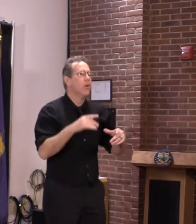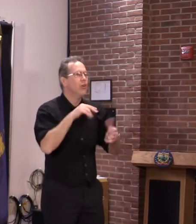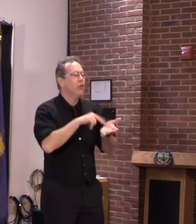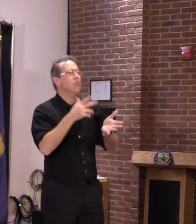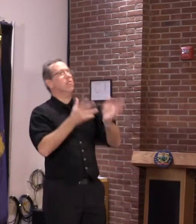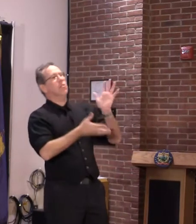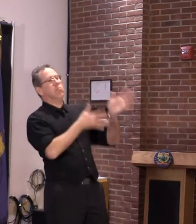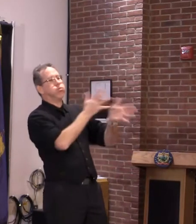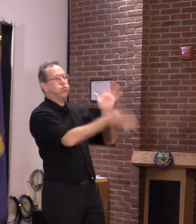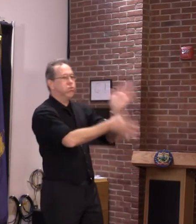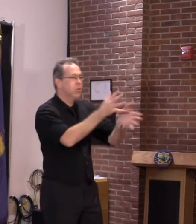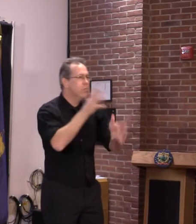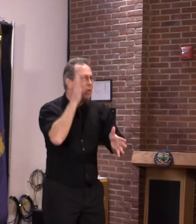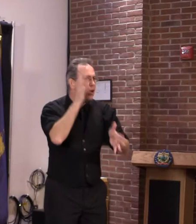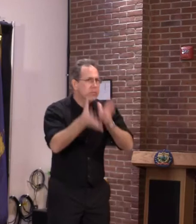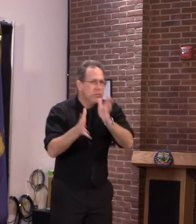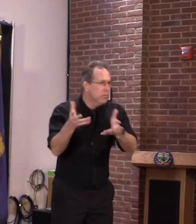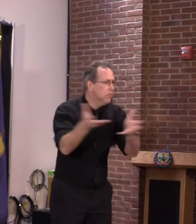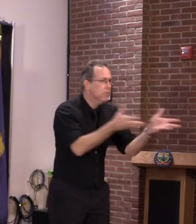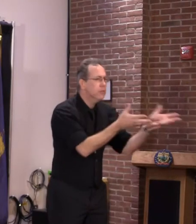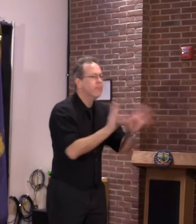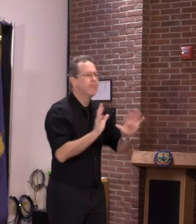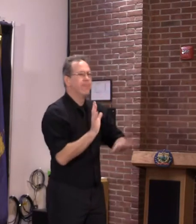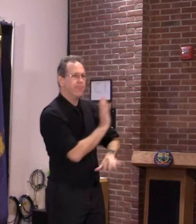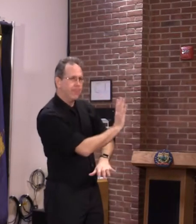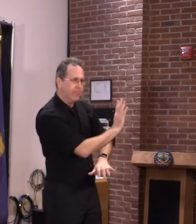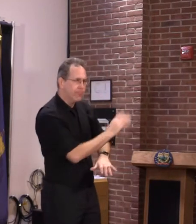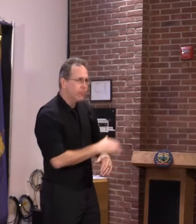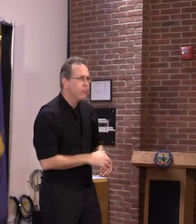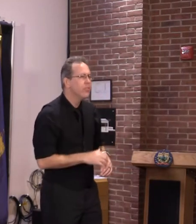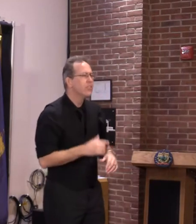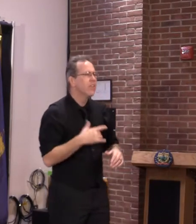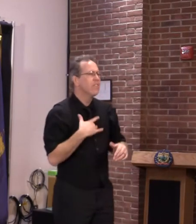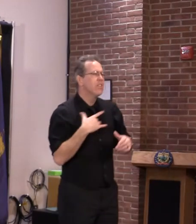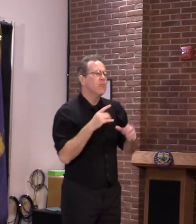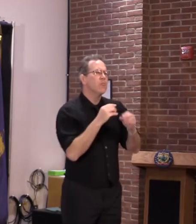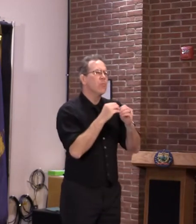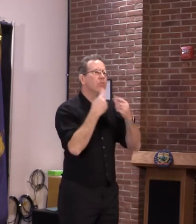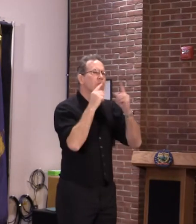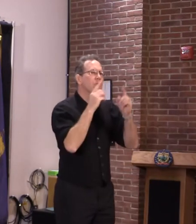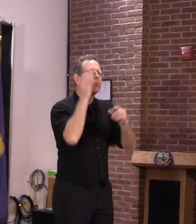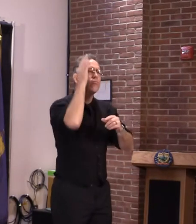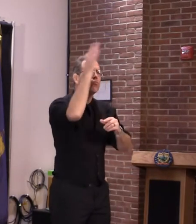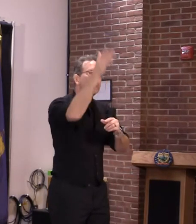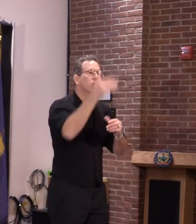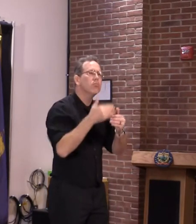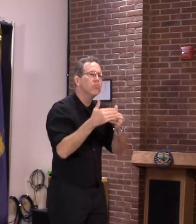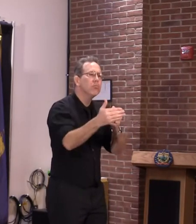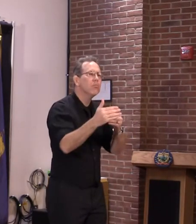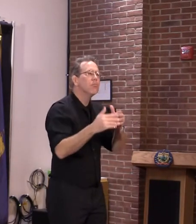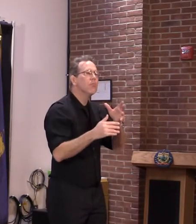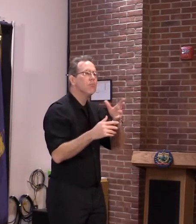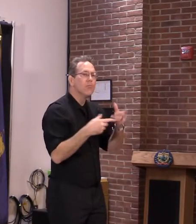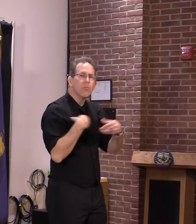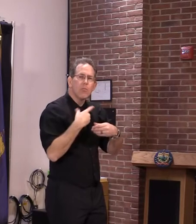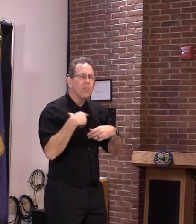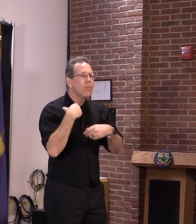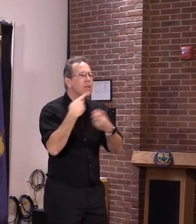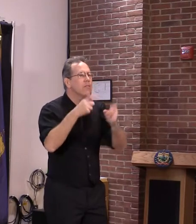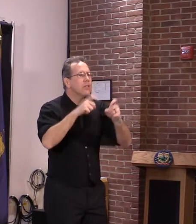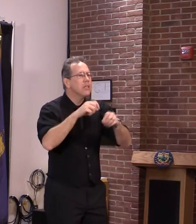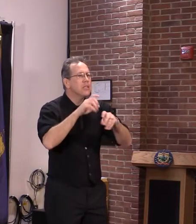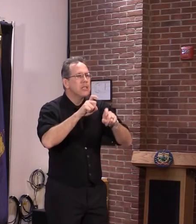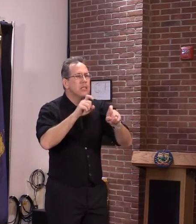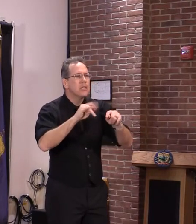So one of the aspects of tests at home, I think that'll be more successful is not only the broader distribution of testing, but also a higher